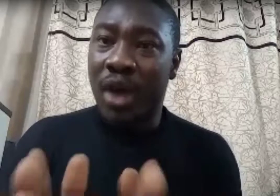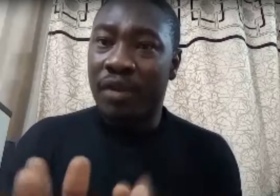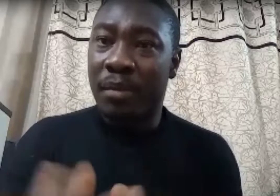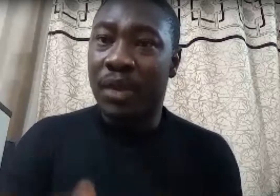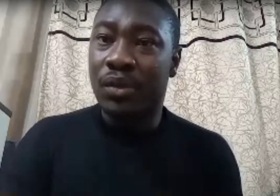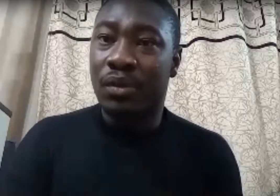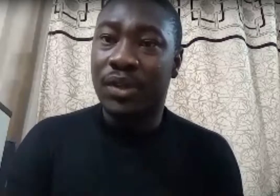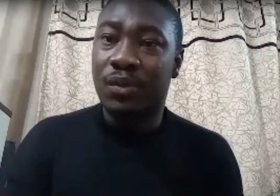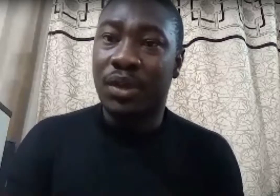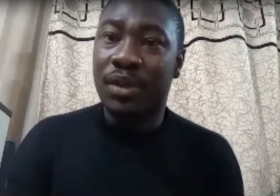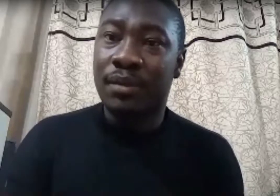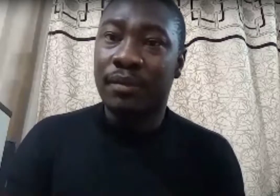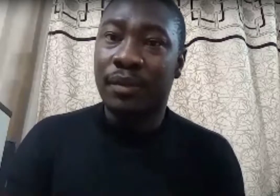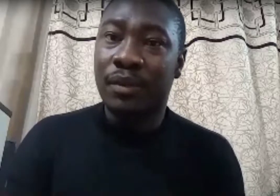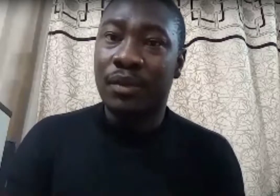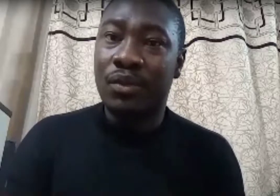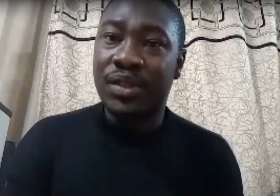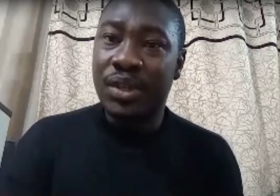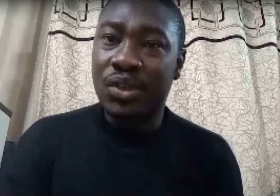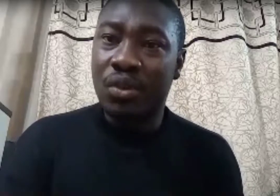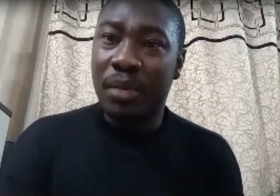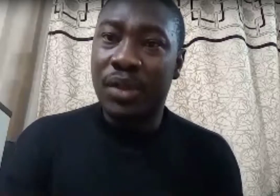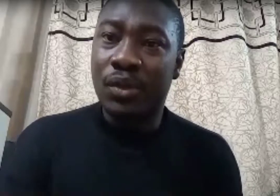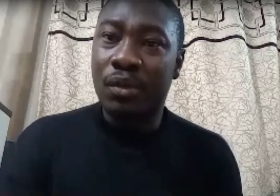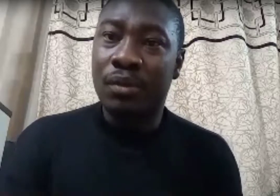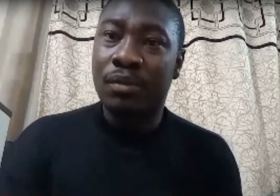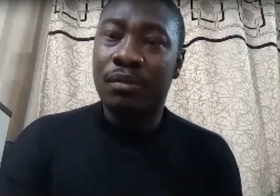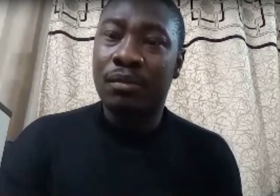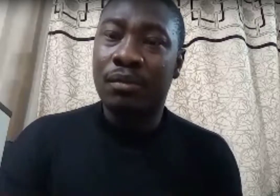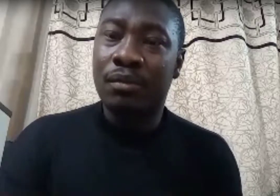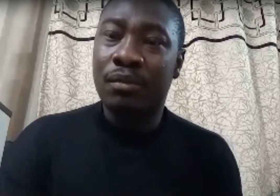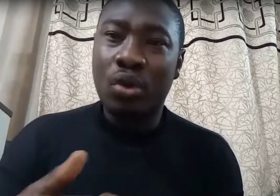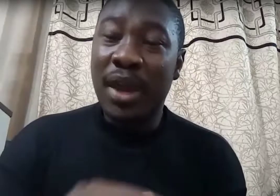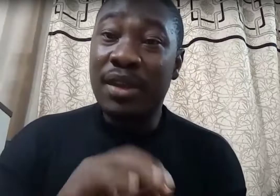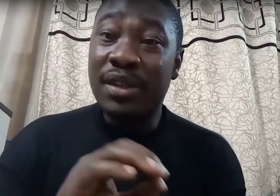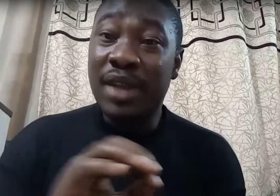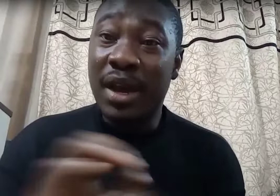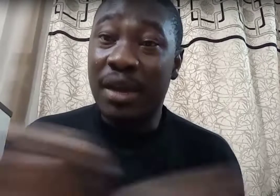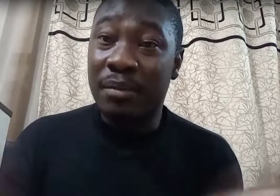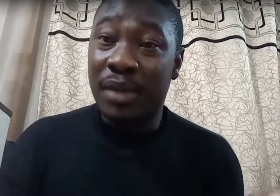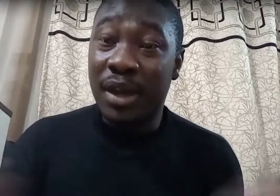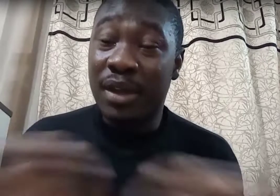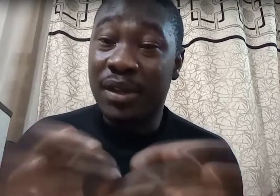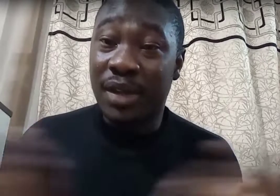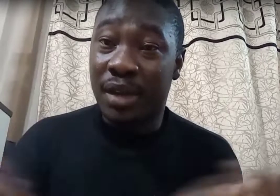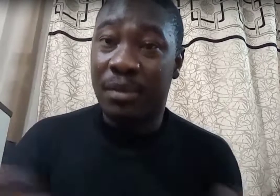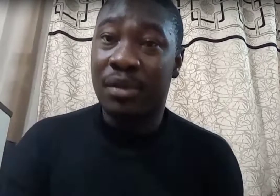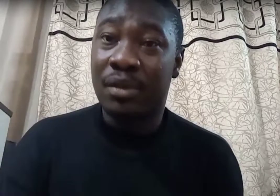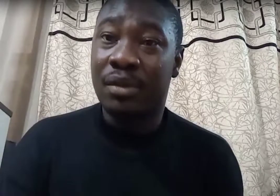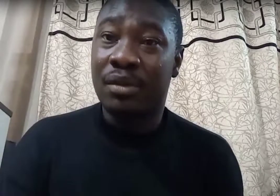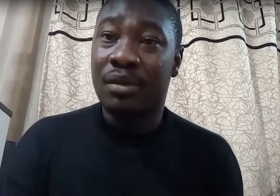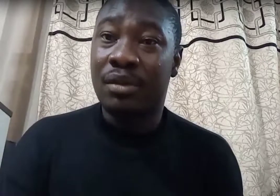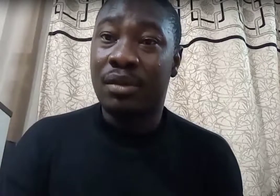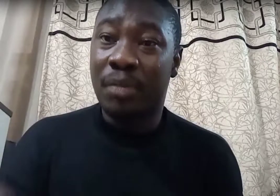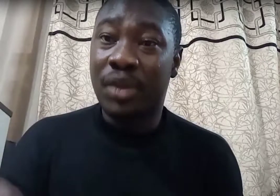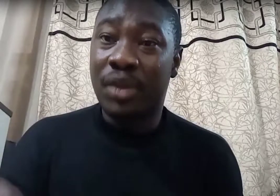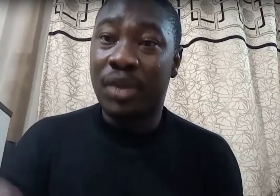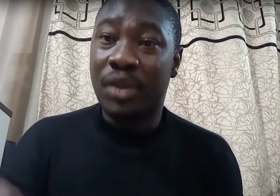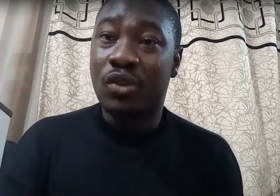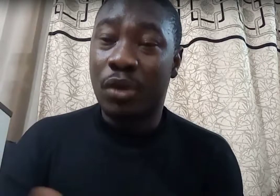anytime. The mentor will be open. Maybe not in the midnight though, but any time of the day, you